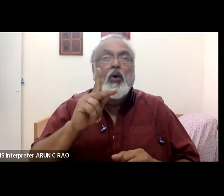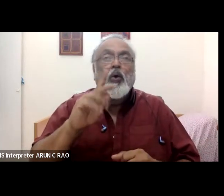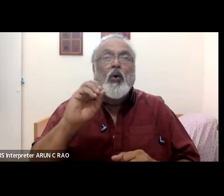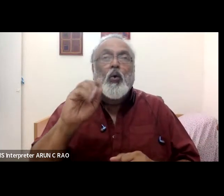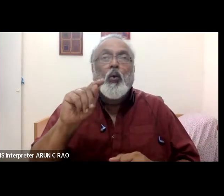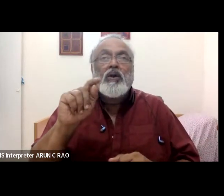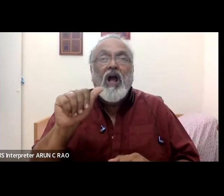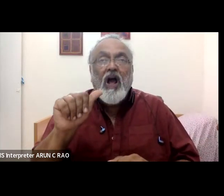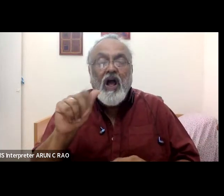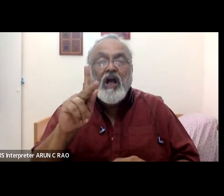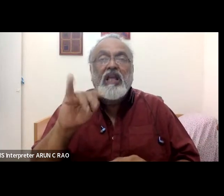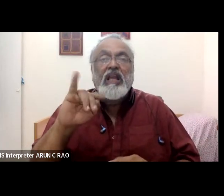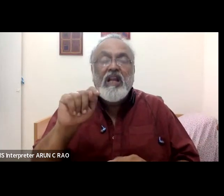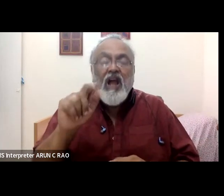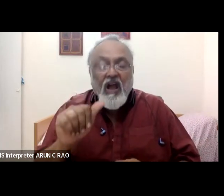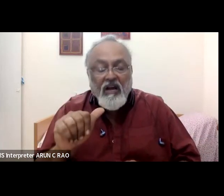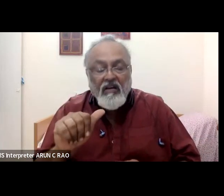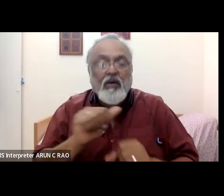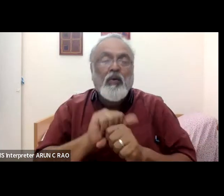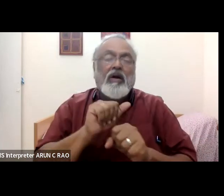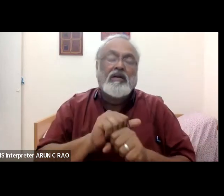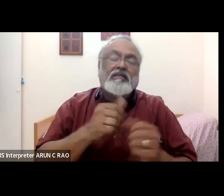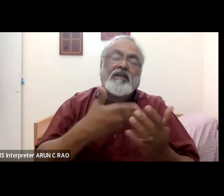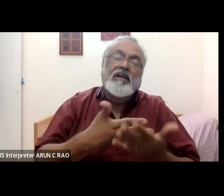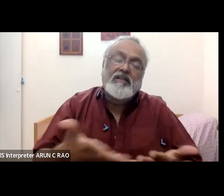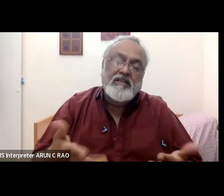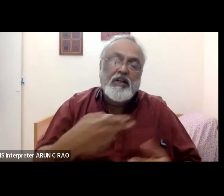for any questions afterwards. So thank you.